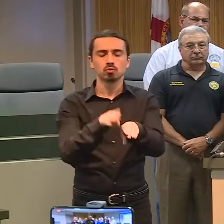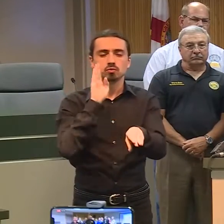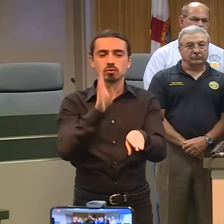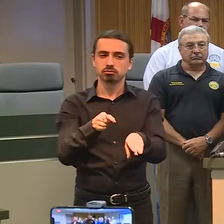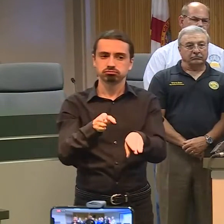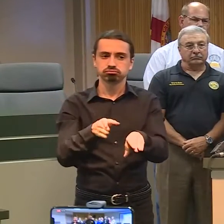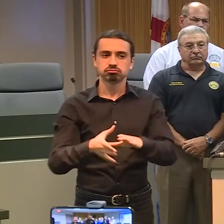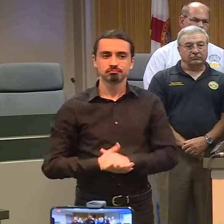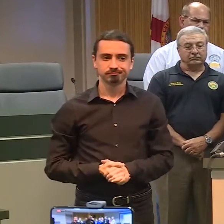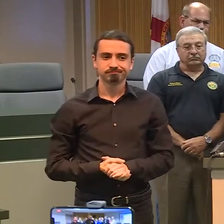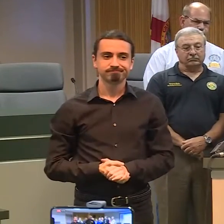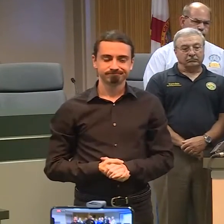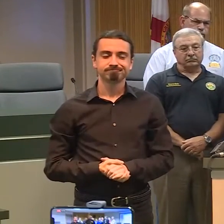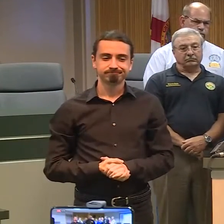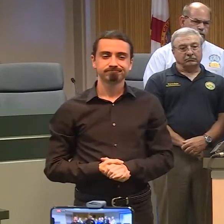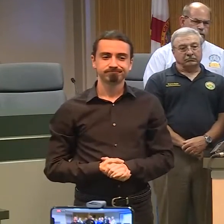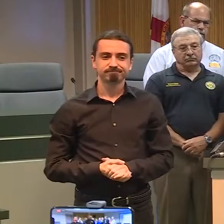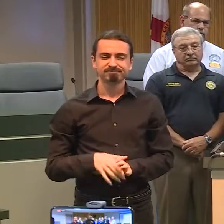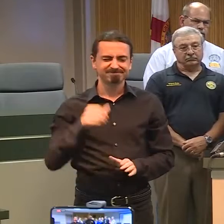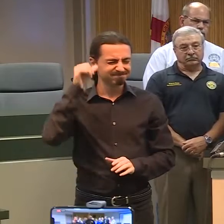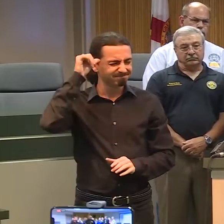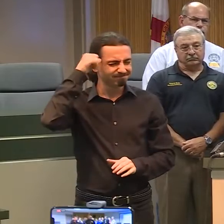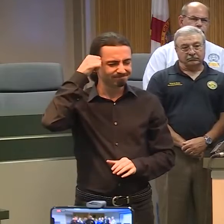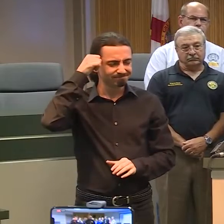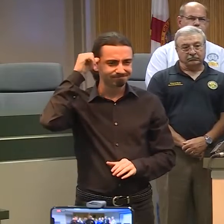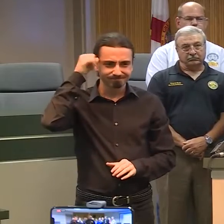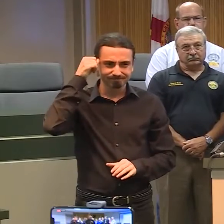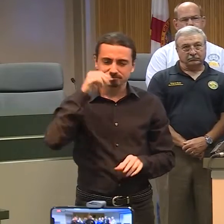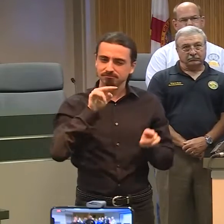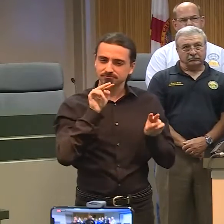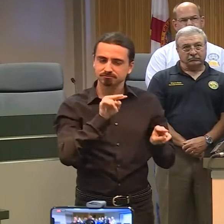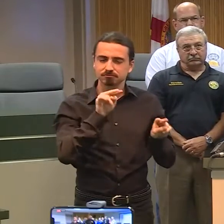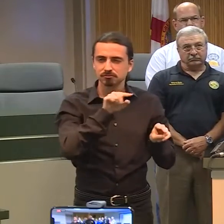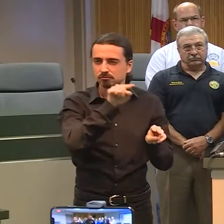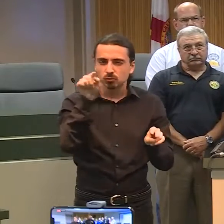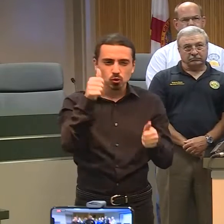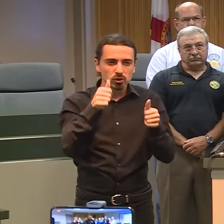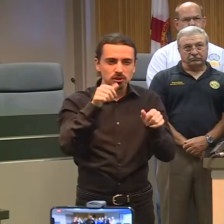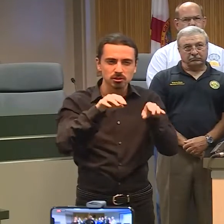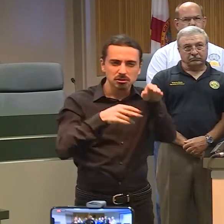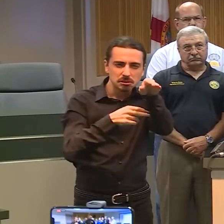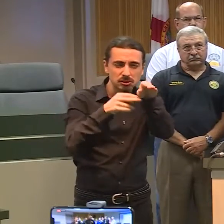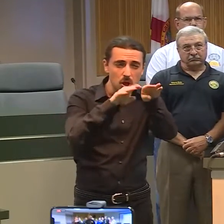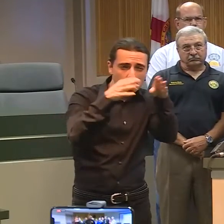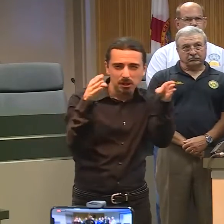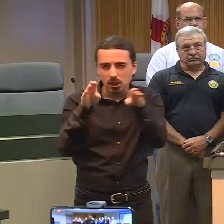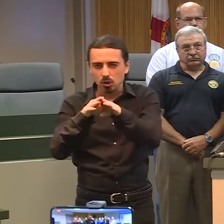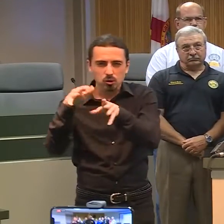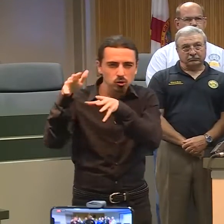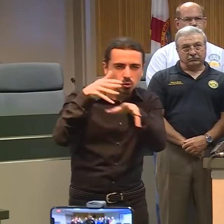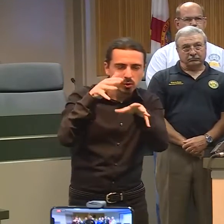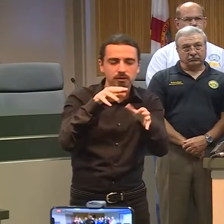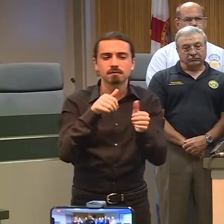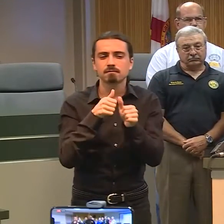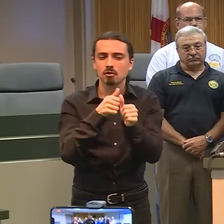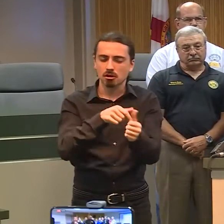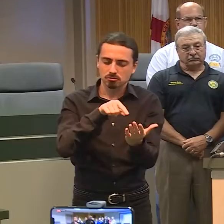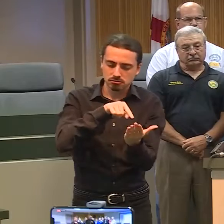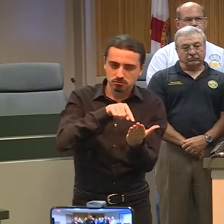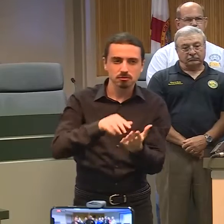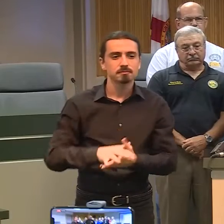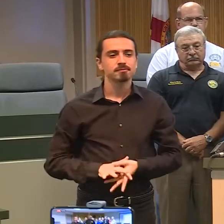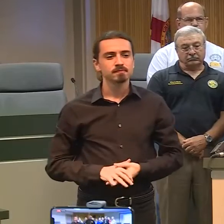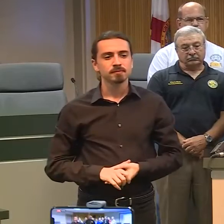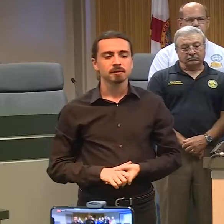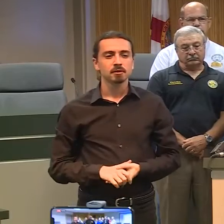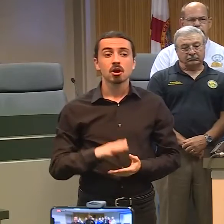mind. Some folks will be under an evacuation order, so don't fear about your properties being vandalized or things like that. The